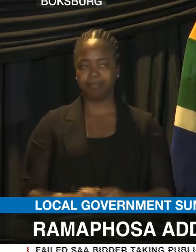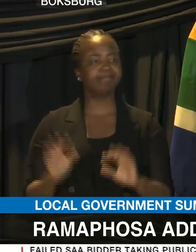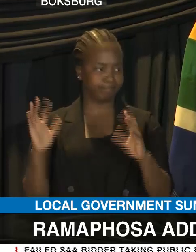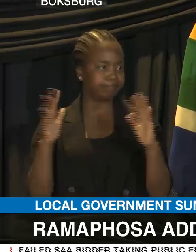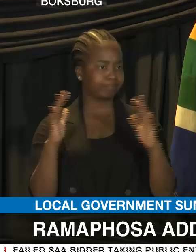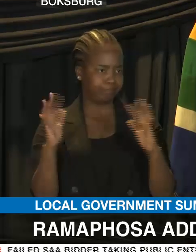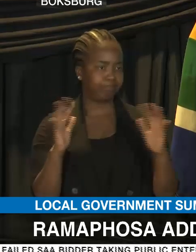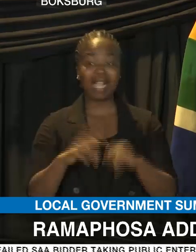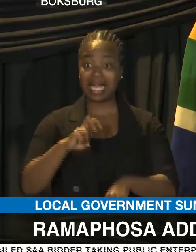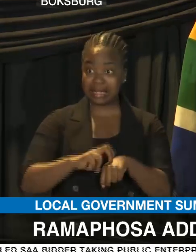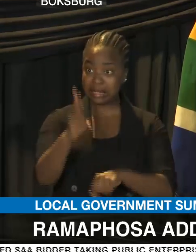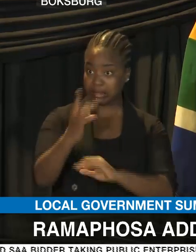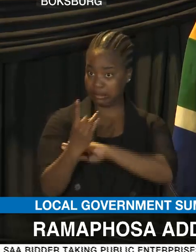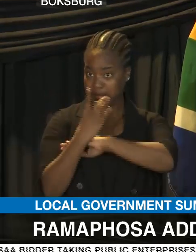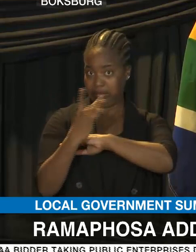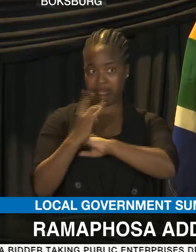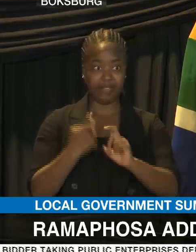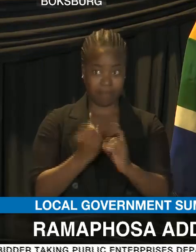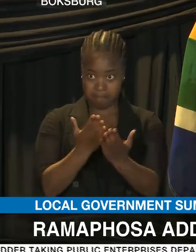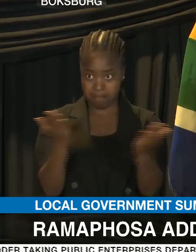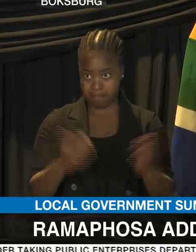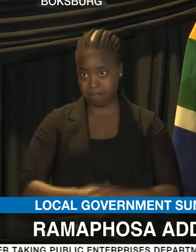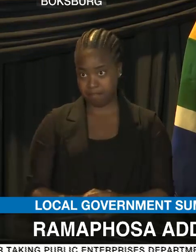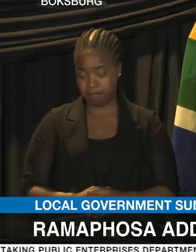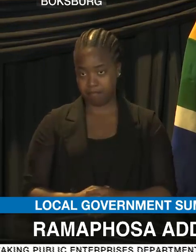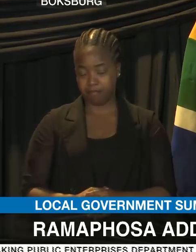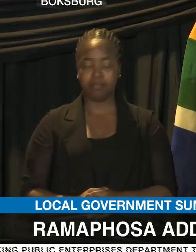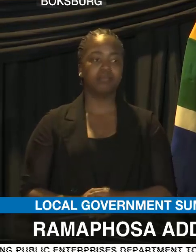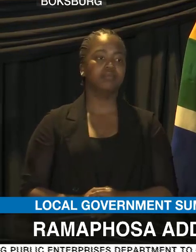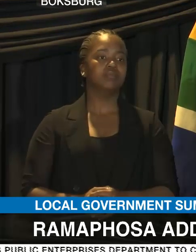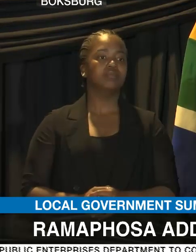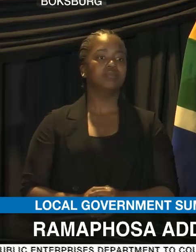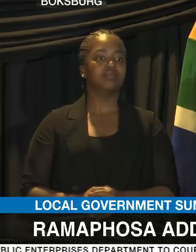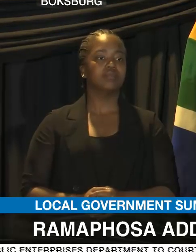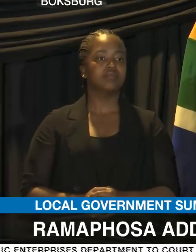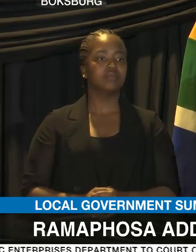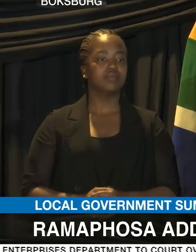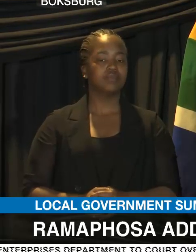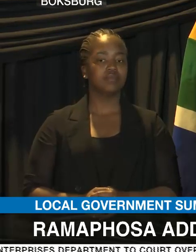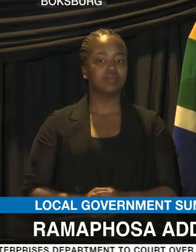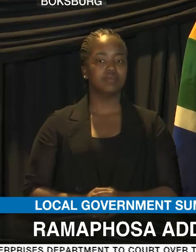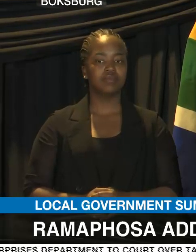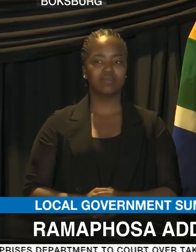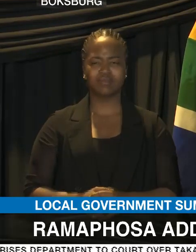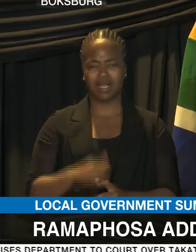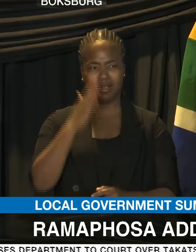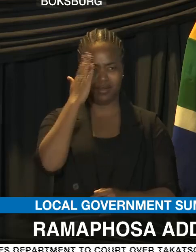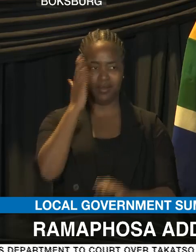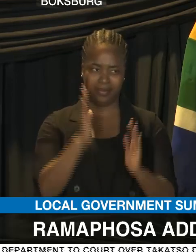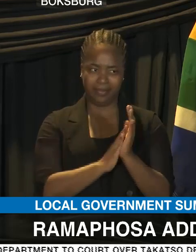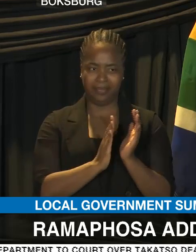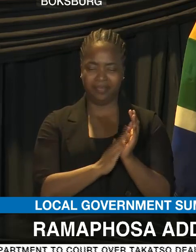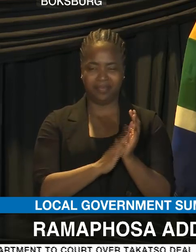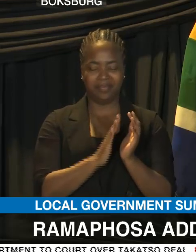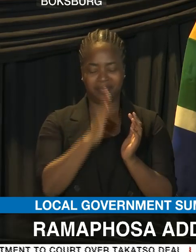need some wisdom from you. I knew you would applaud,